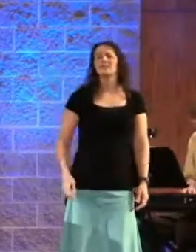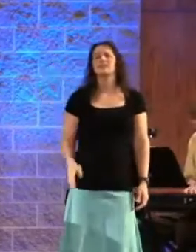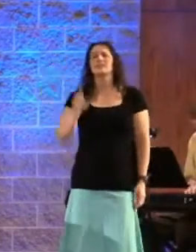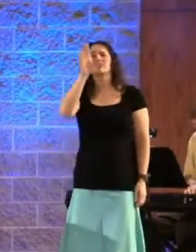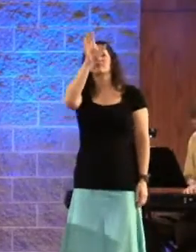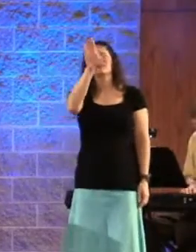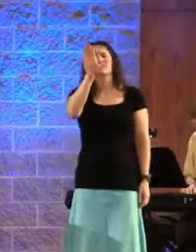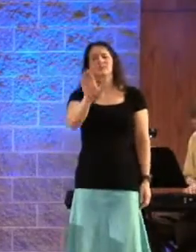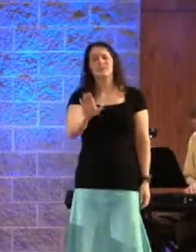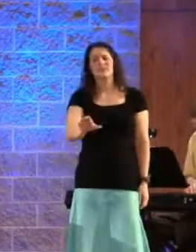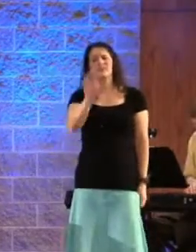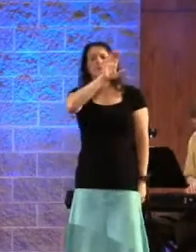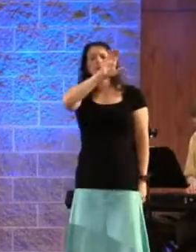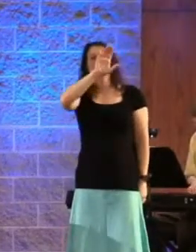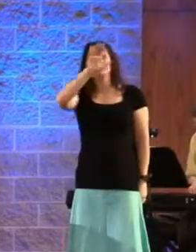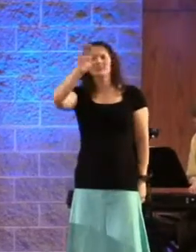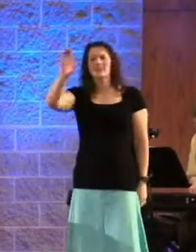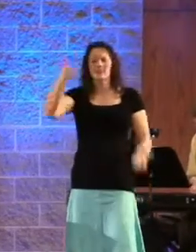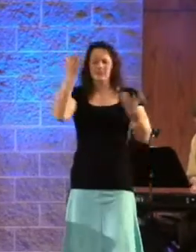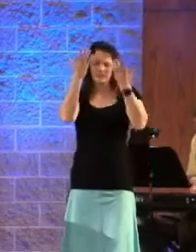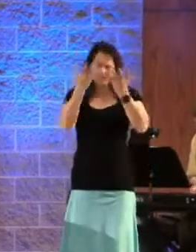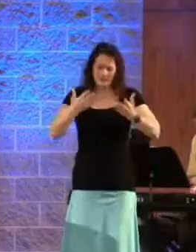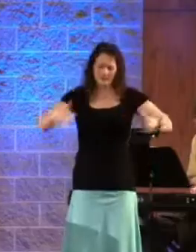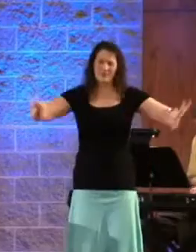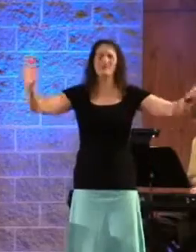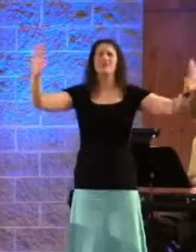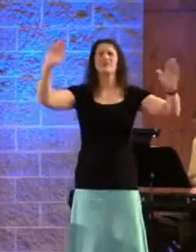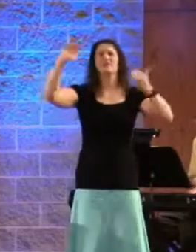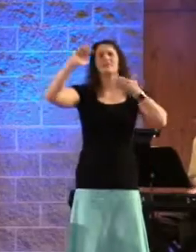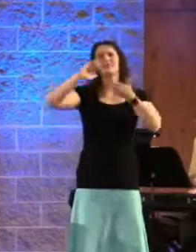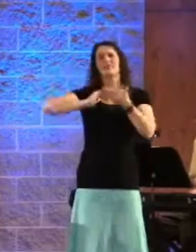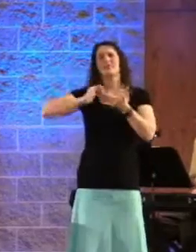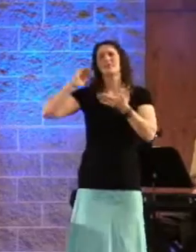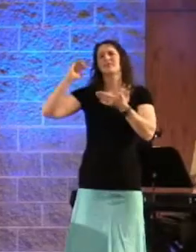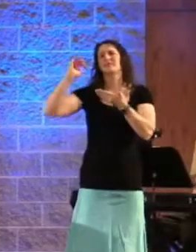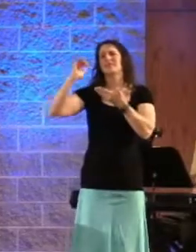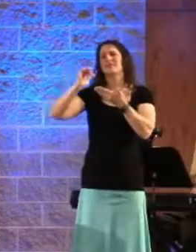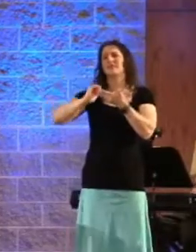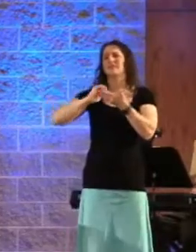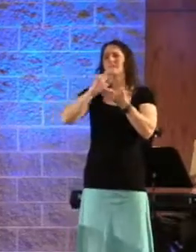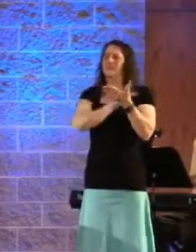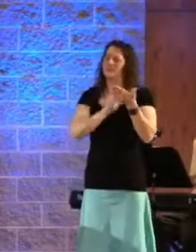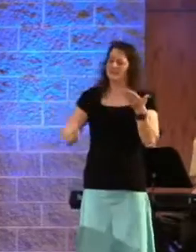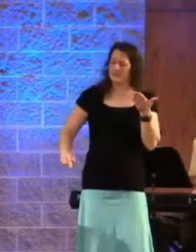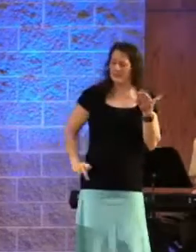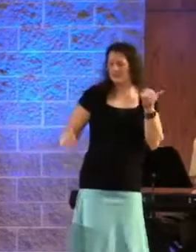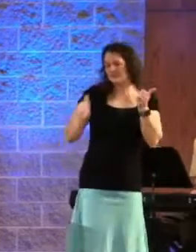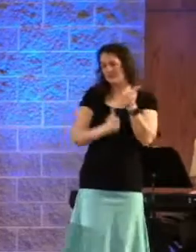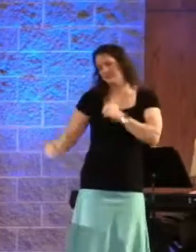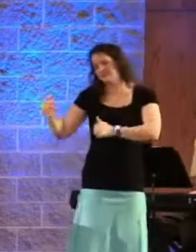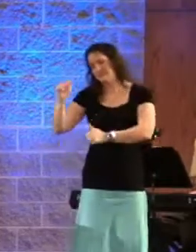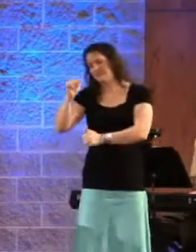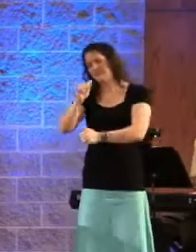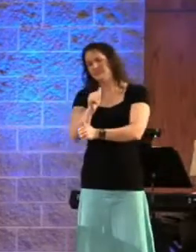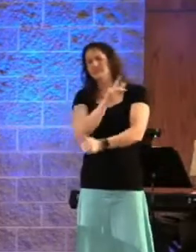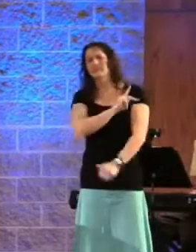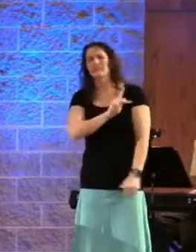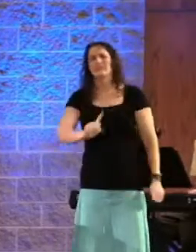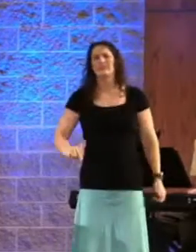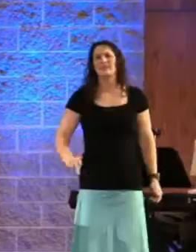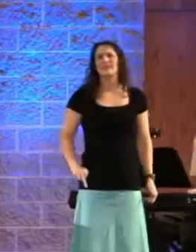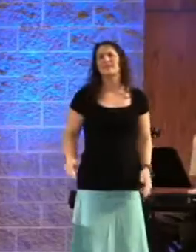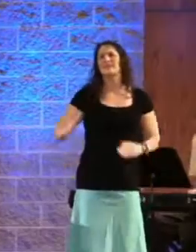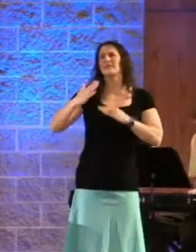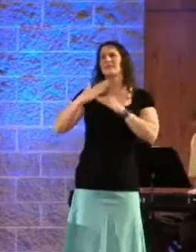am forgiven. The King of Kings calls me his